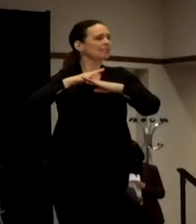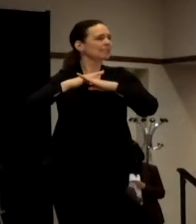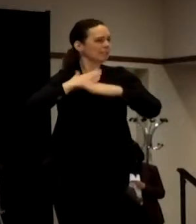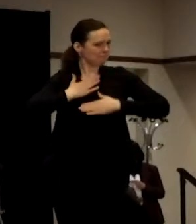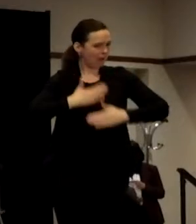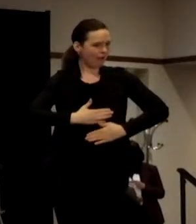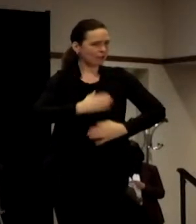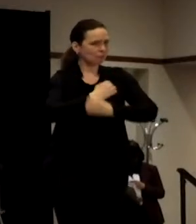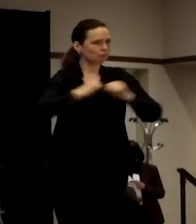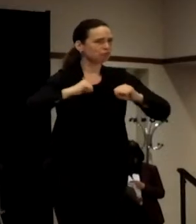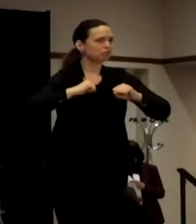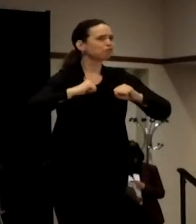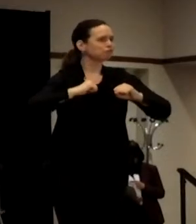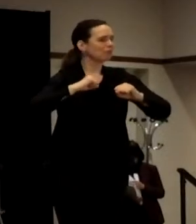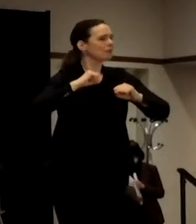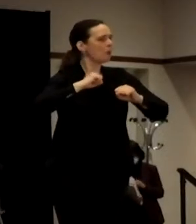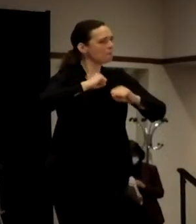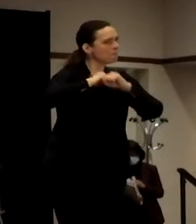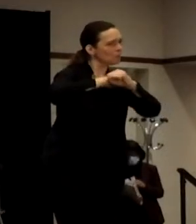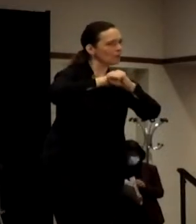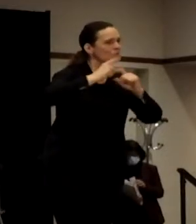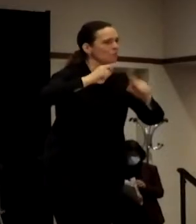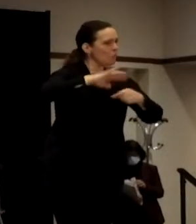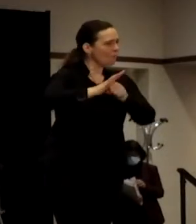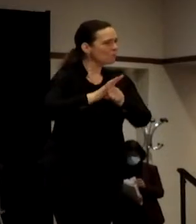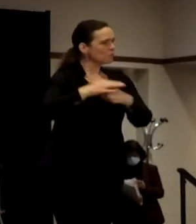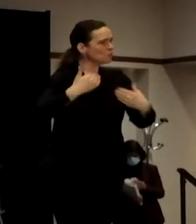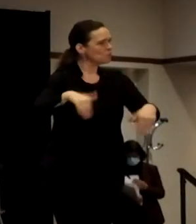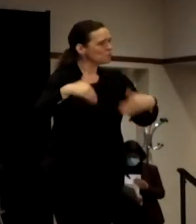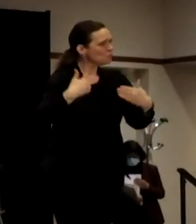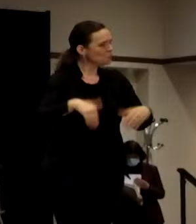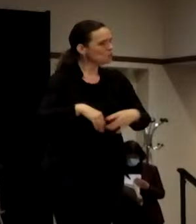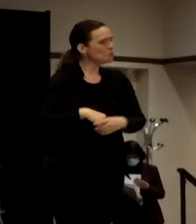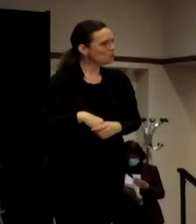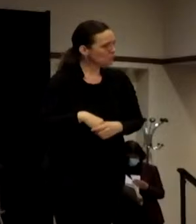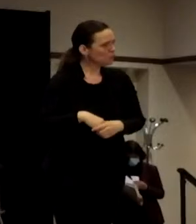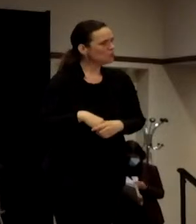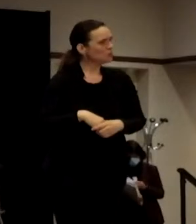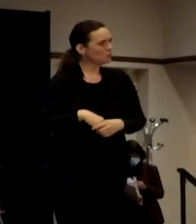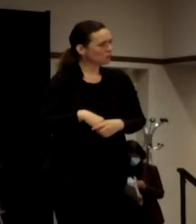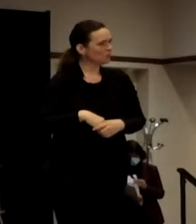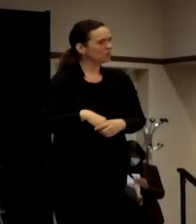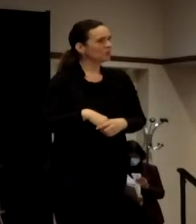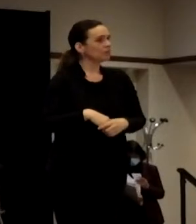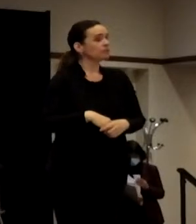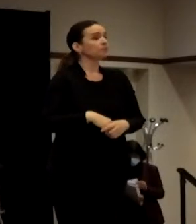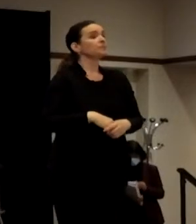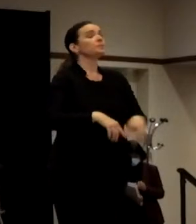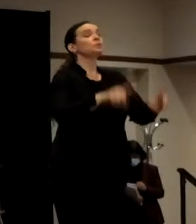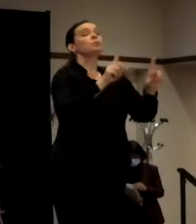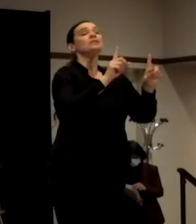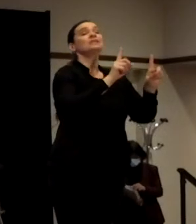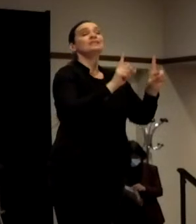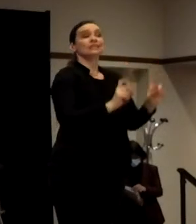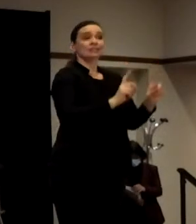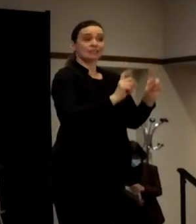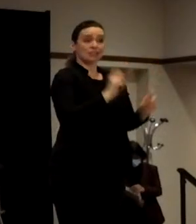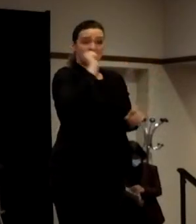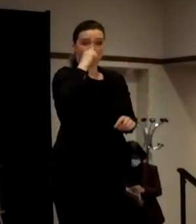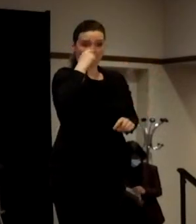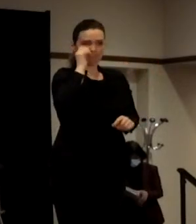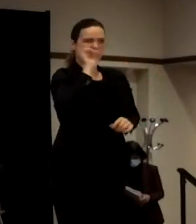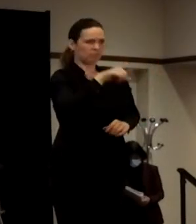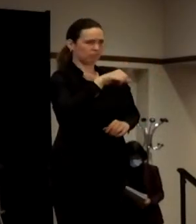rate continue to drop. Testing, again, want to reiterate the way we have bumps in the road now